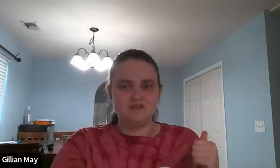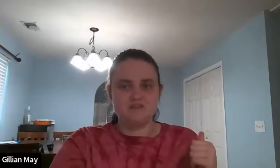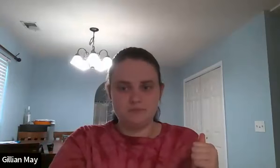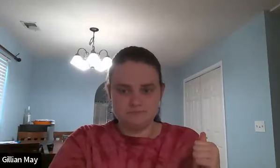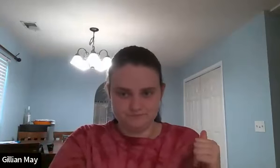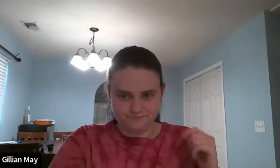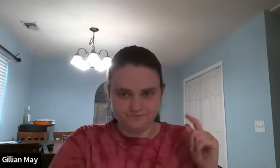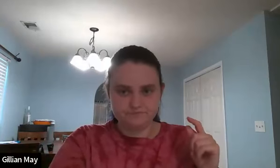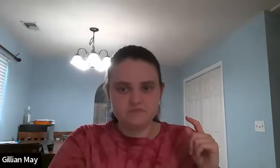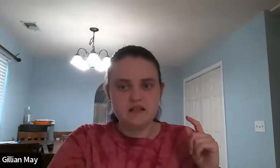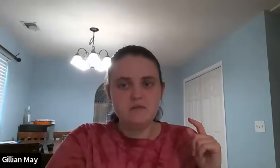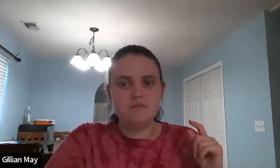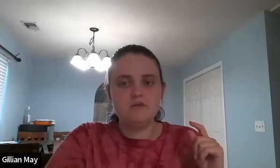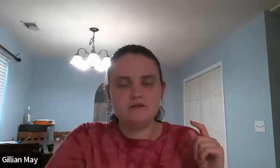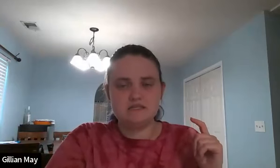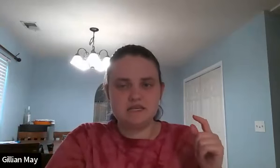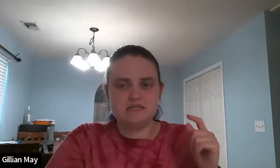So, but what I was going to say is